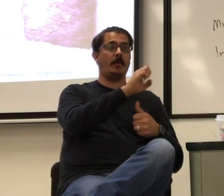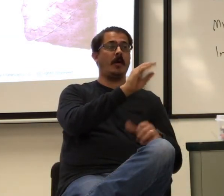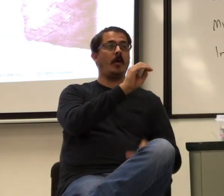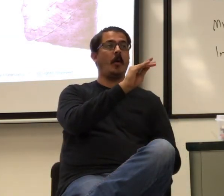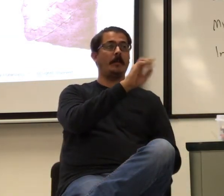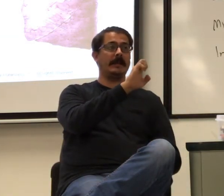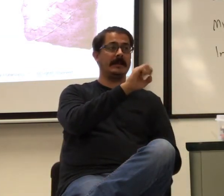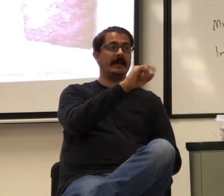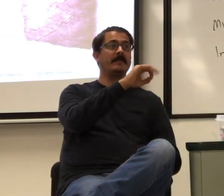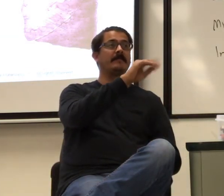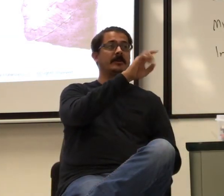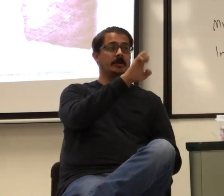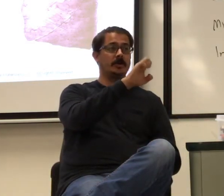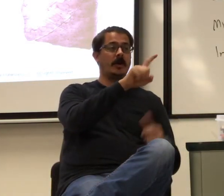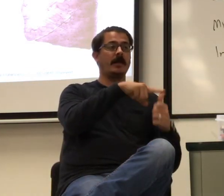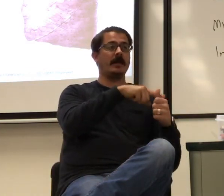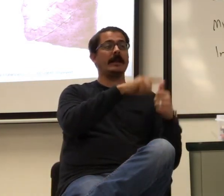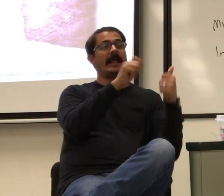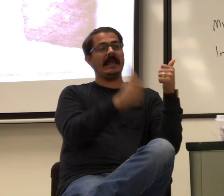fissure, then inferior lobe.